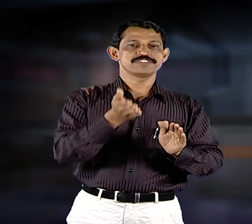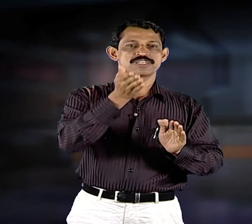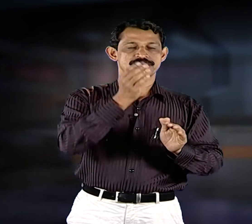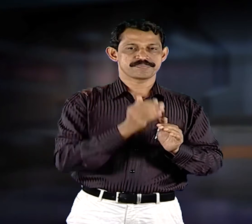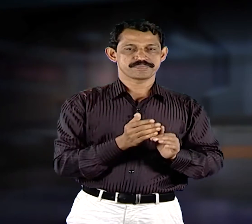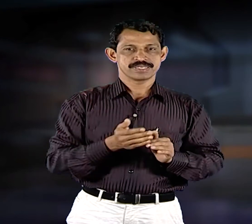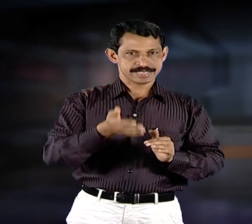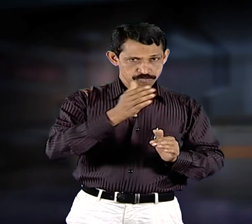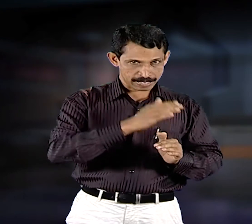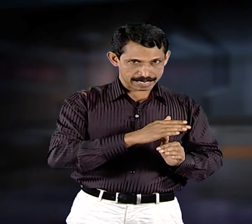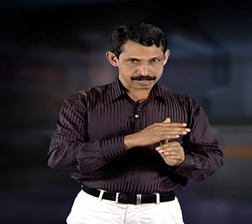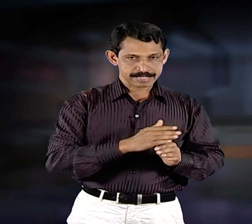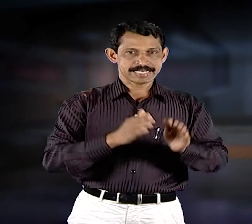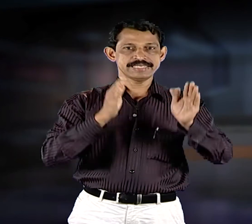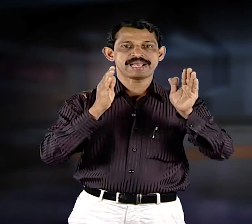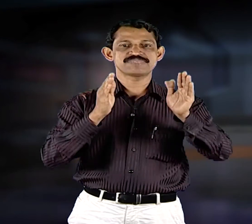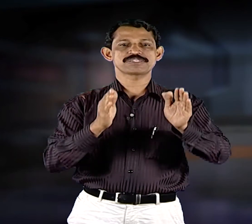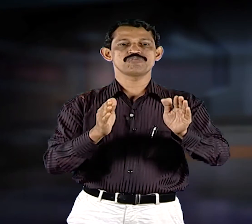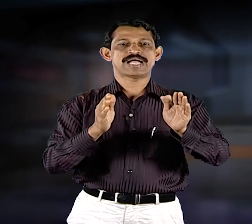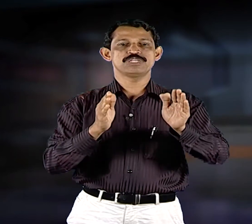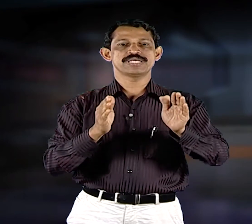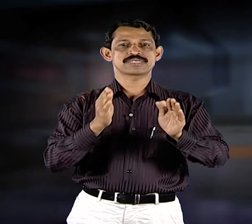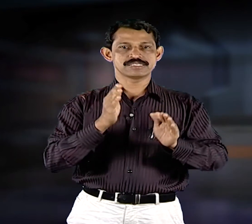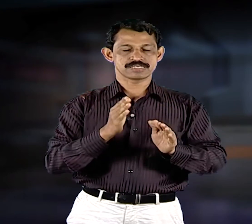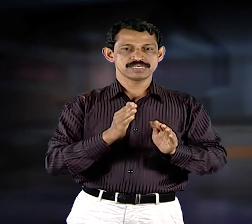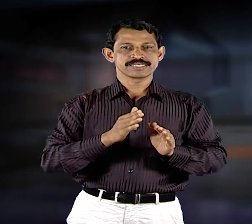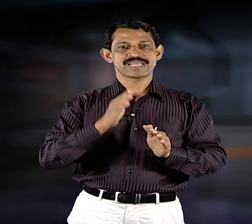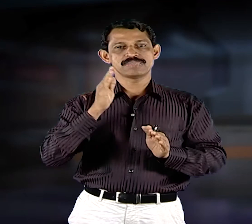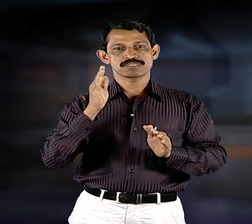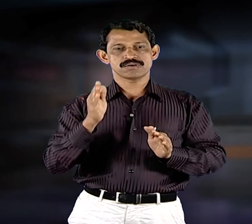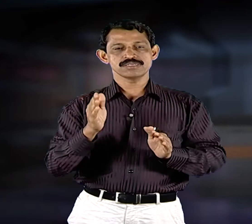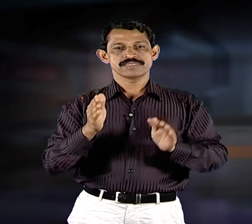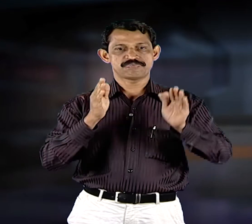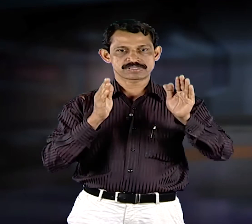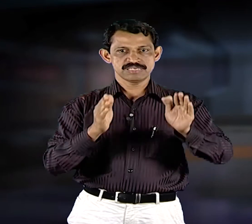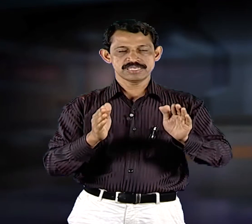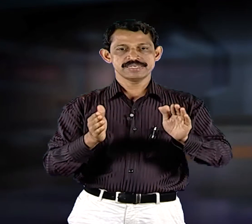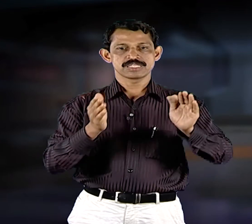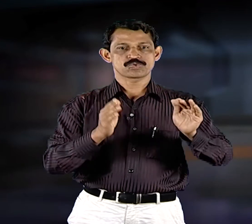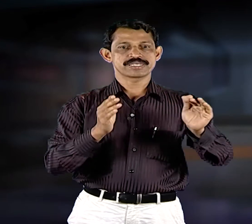children. In fact, any aspect of value and culture can be taught effectively through a group